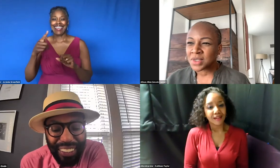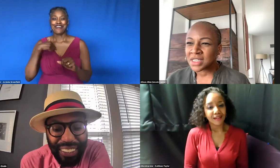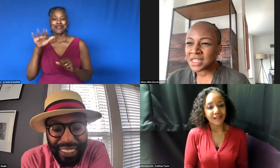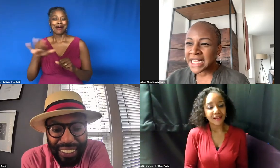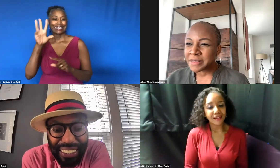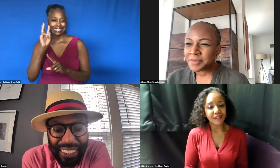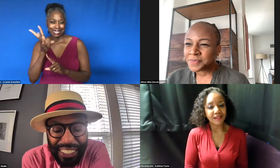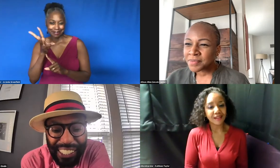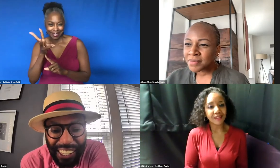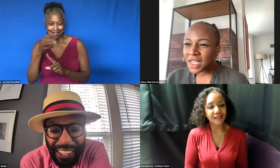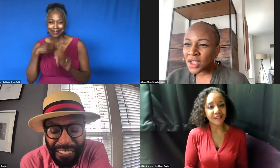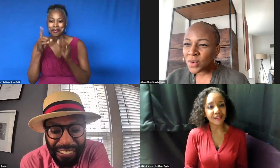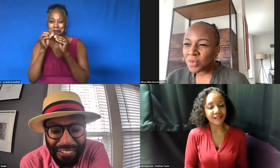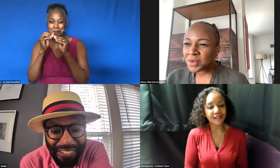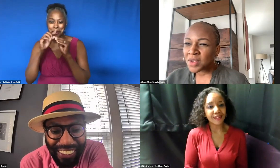then